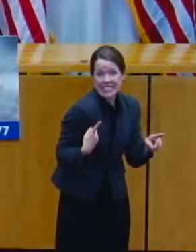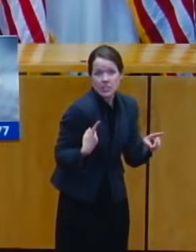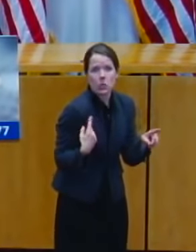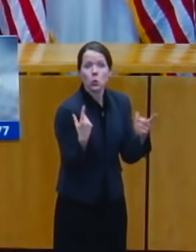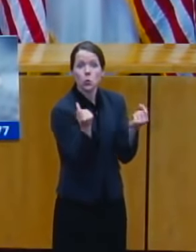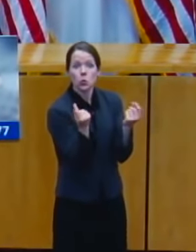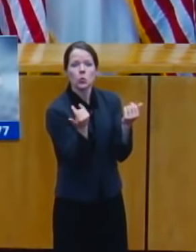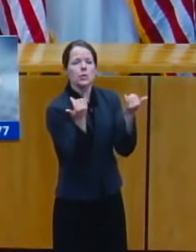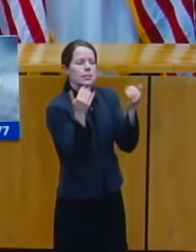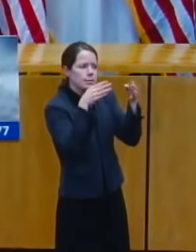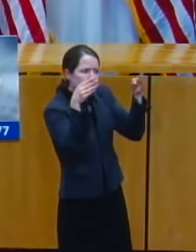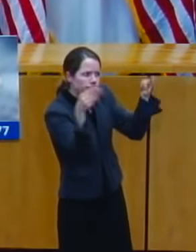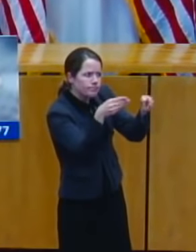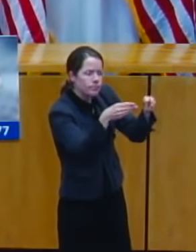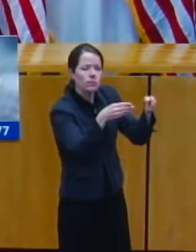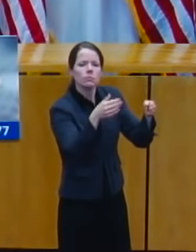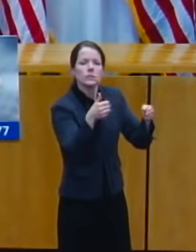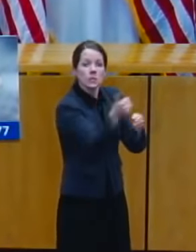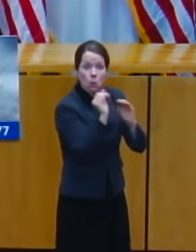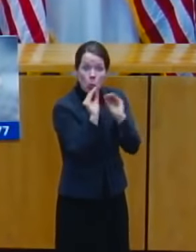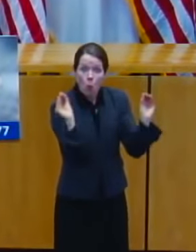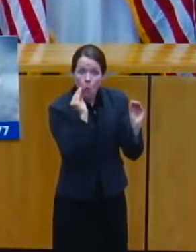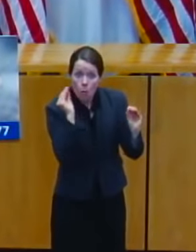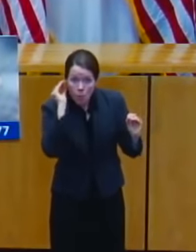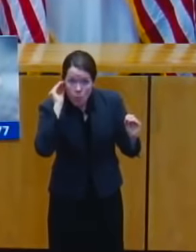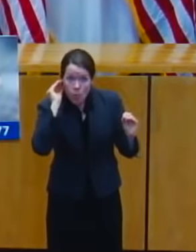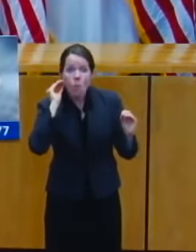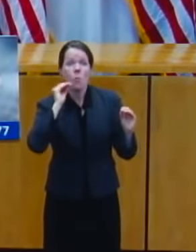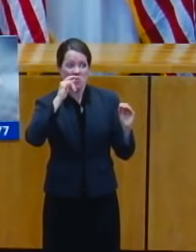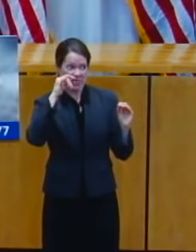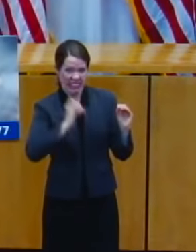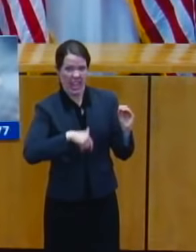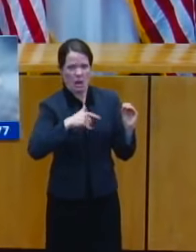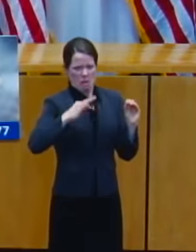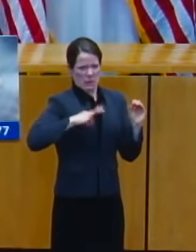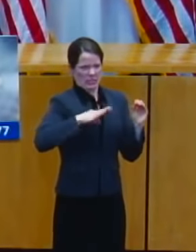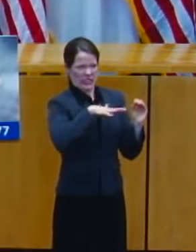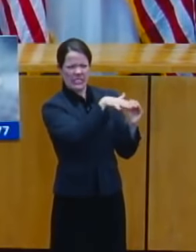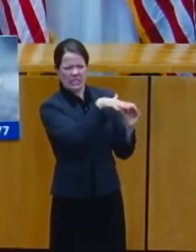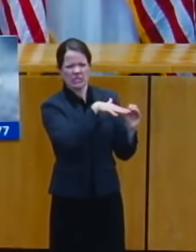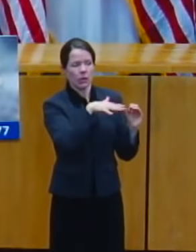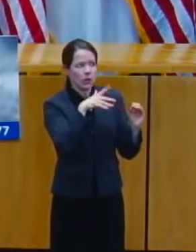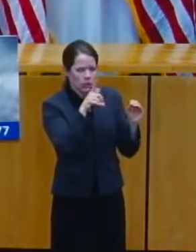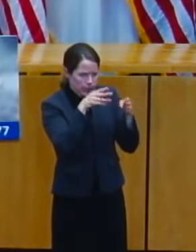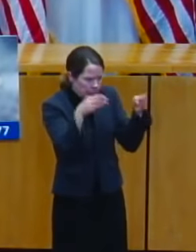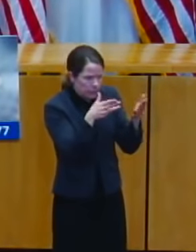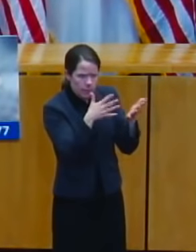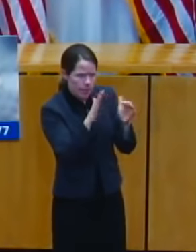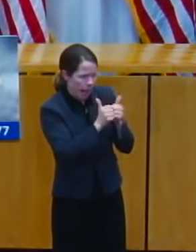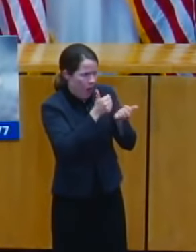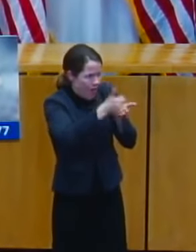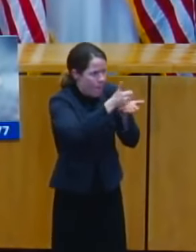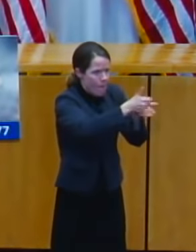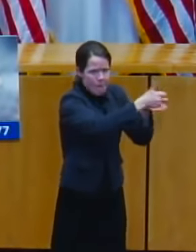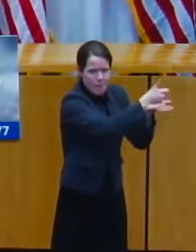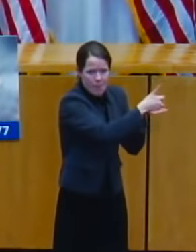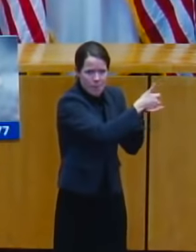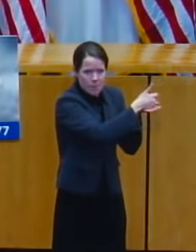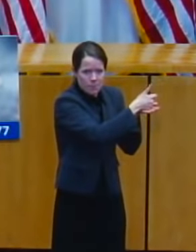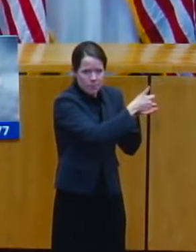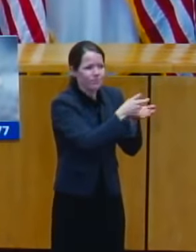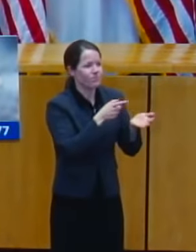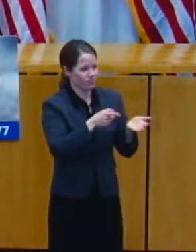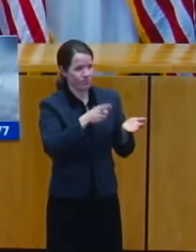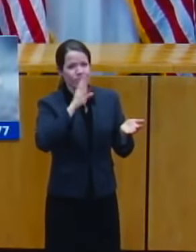way to sort of quarantine or isolate. So we're working community by community. I'm using Pittsfield just as an example because, as you know, Berkshire Medical Center, a